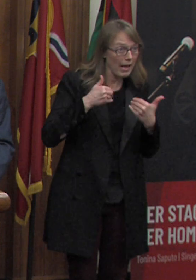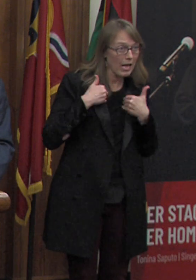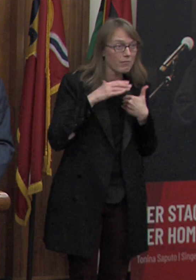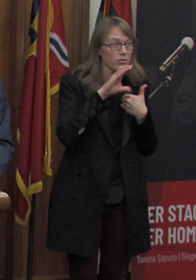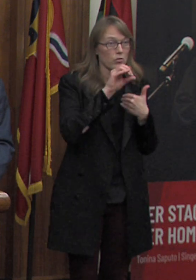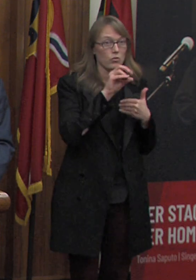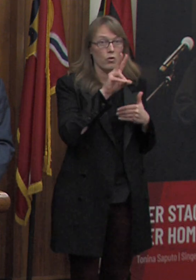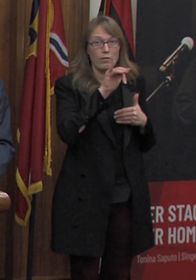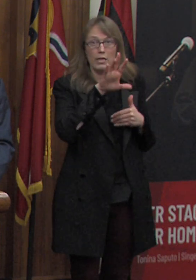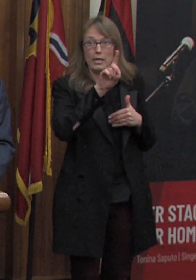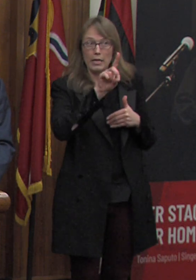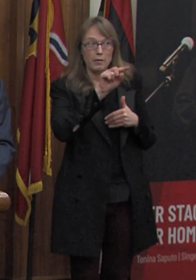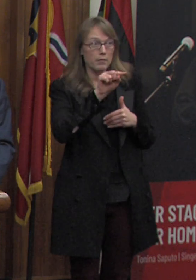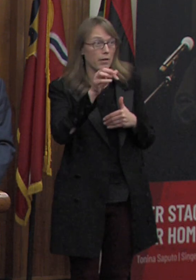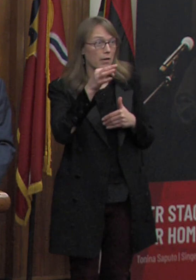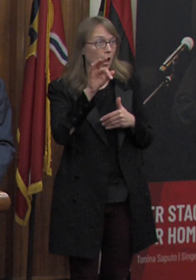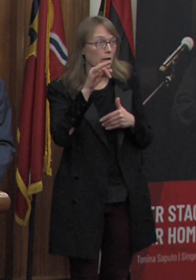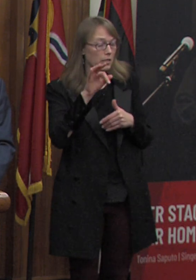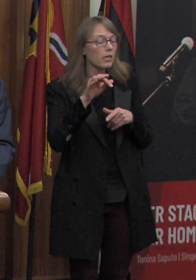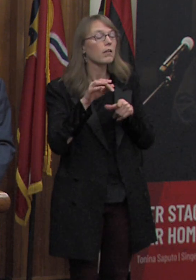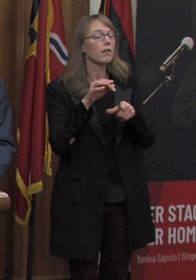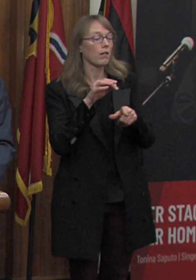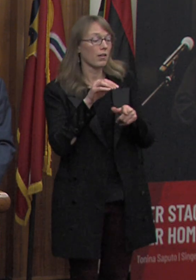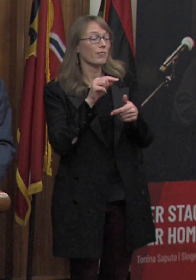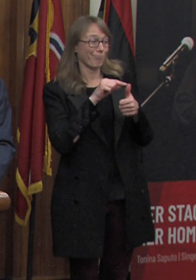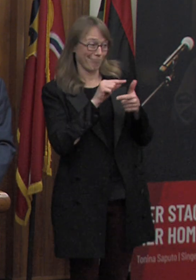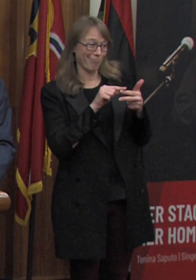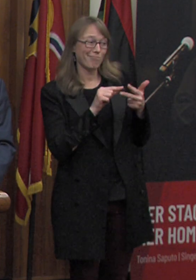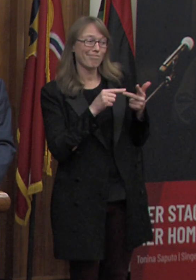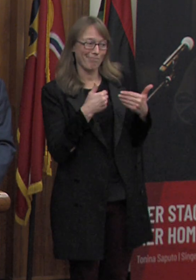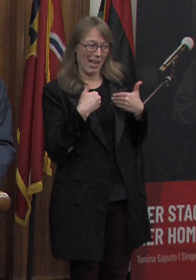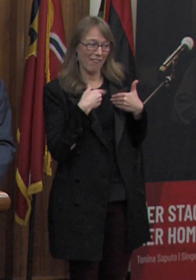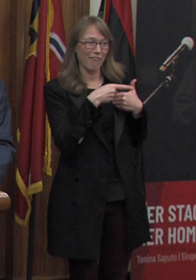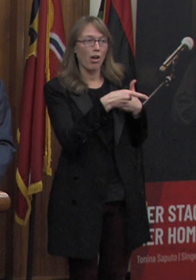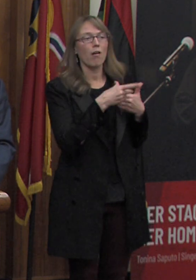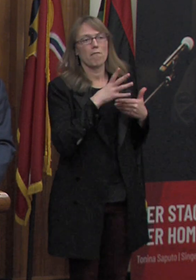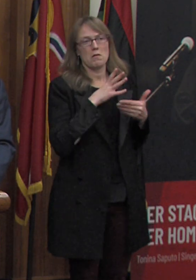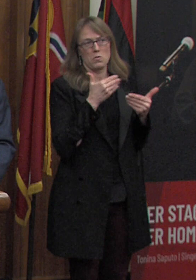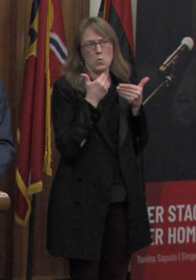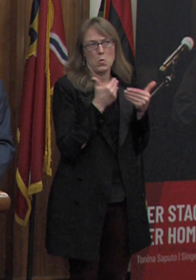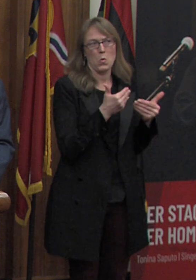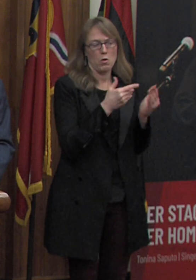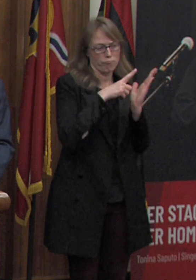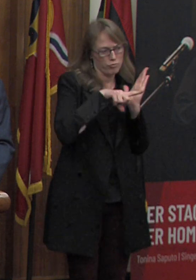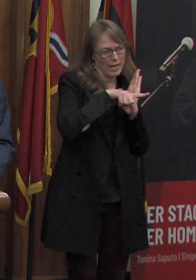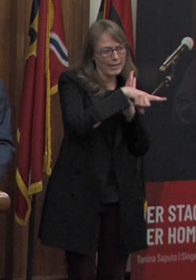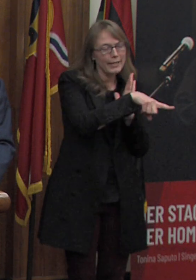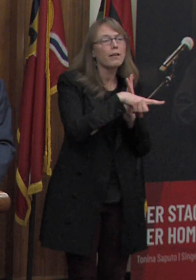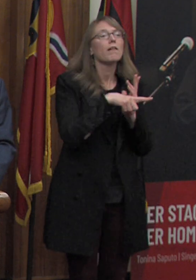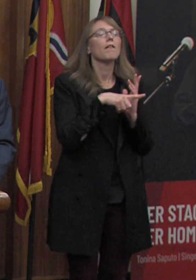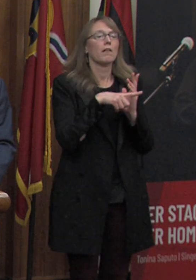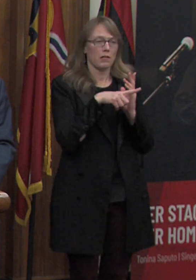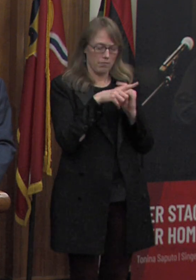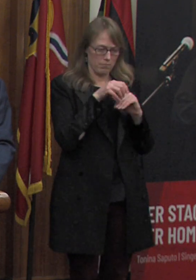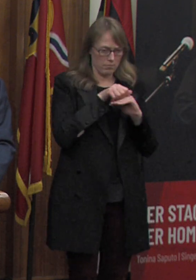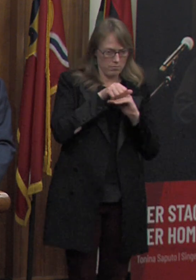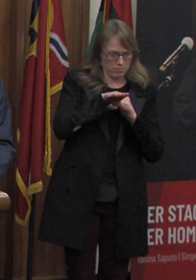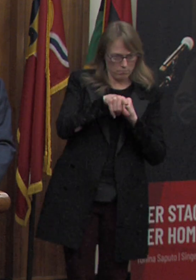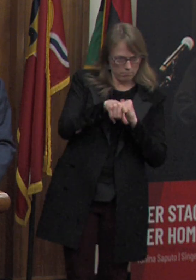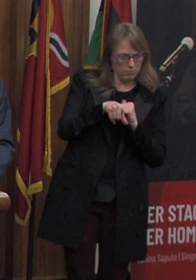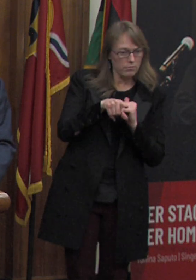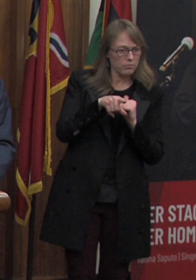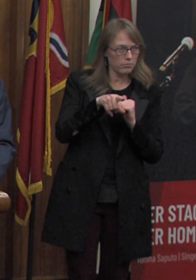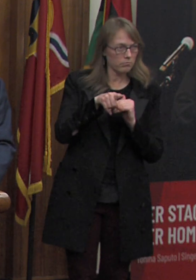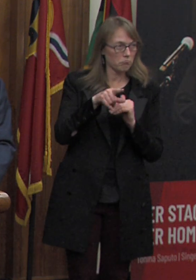was conducted, and the specimens were tested by the Missouri Department of Health and Senior Services. And again,